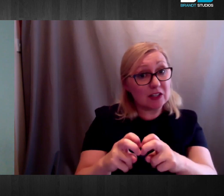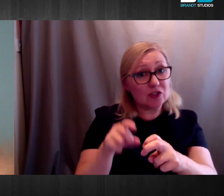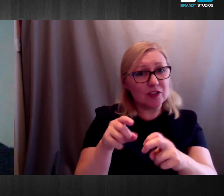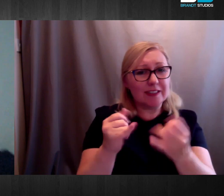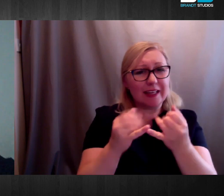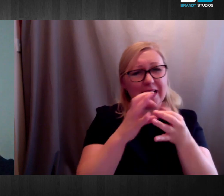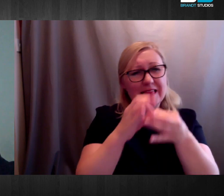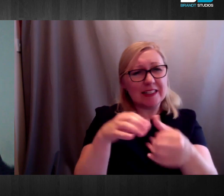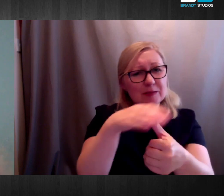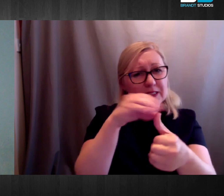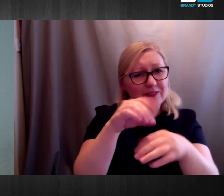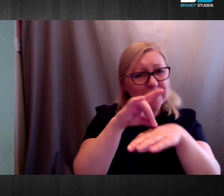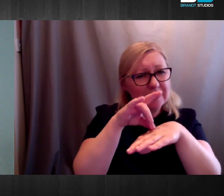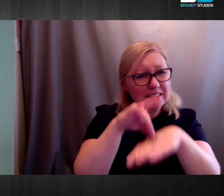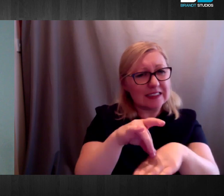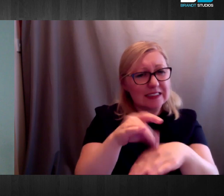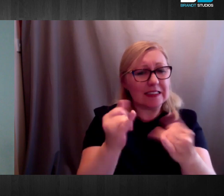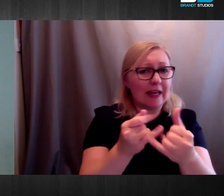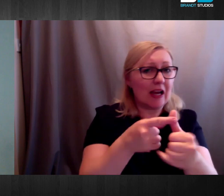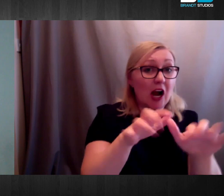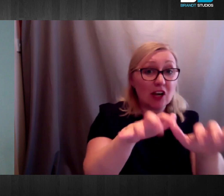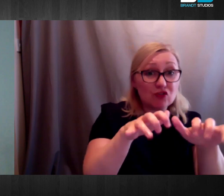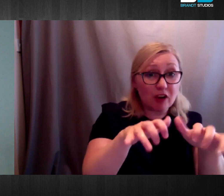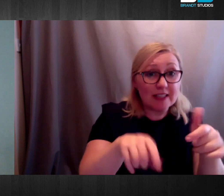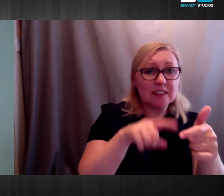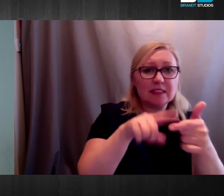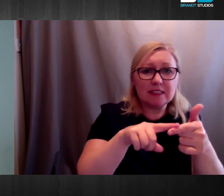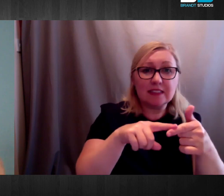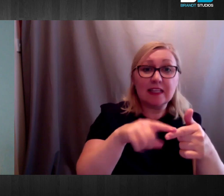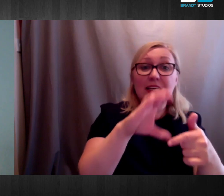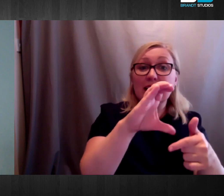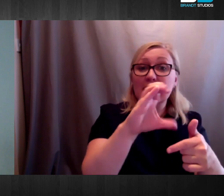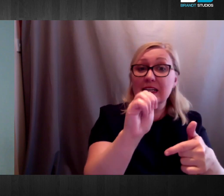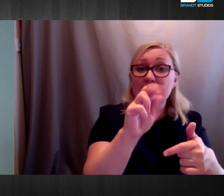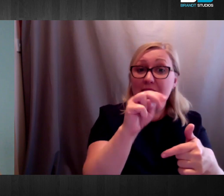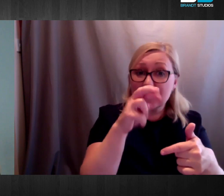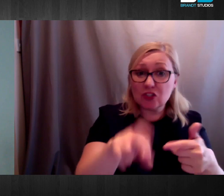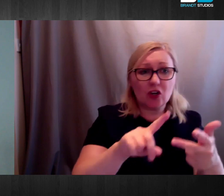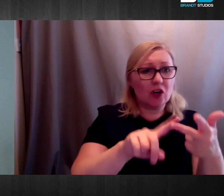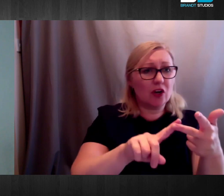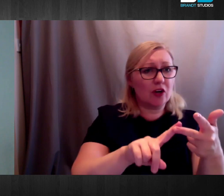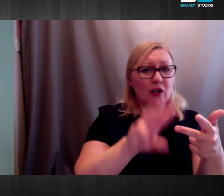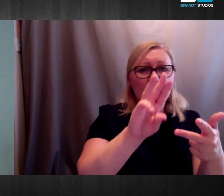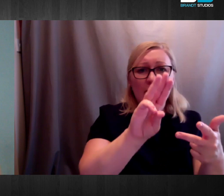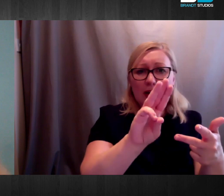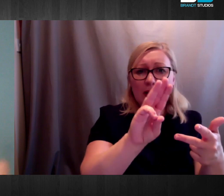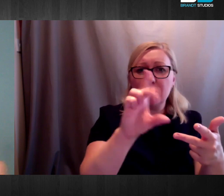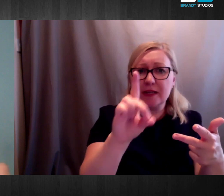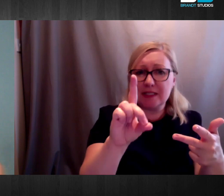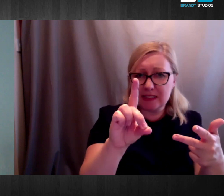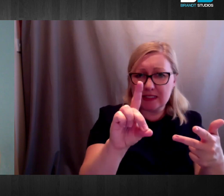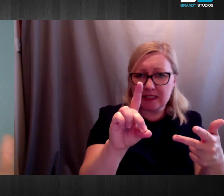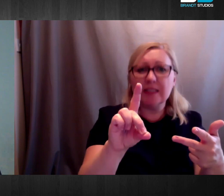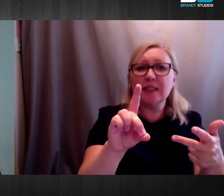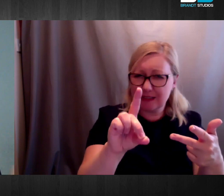arthritis, Parkinson's. This affected us all. And of course, that means you had people who've got the